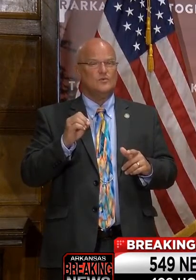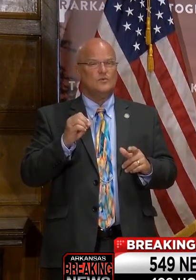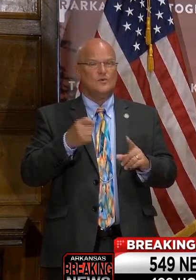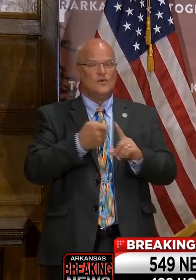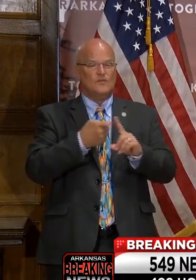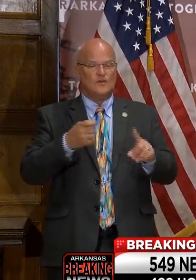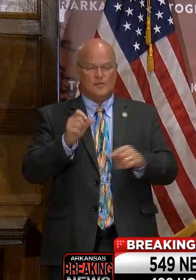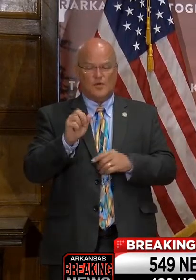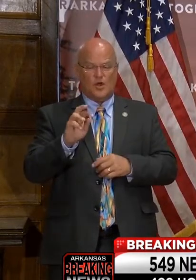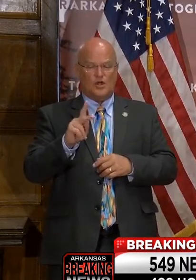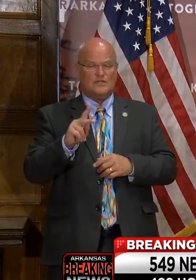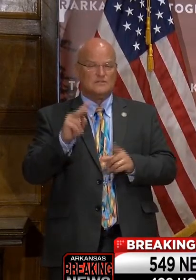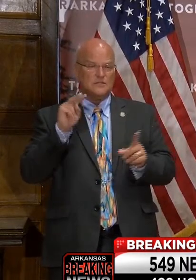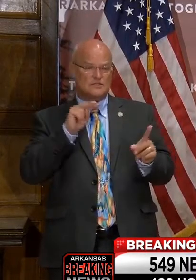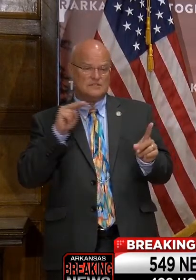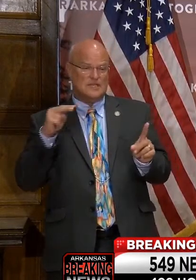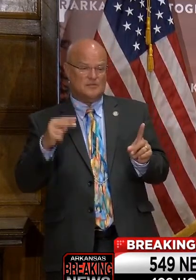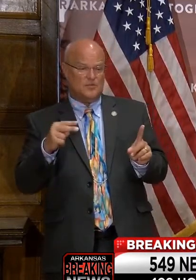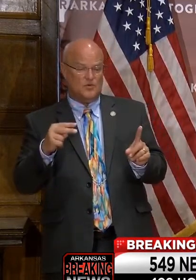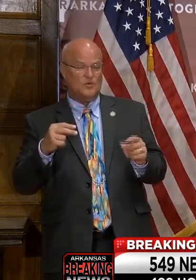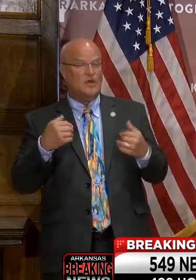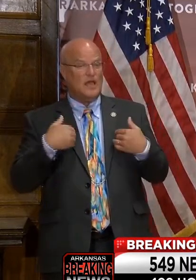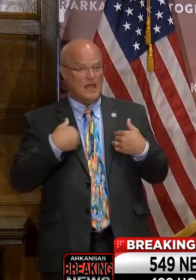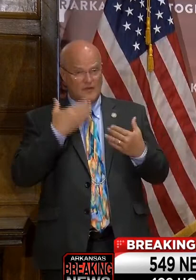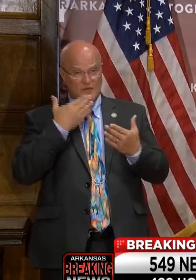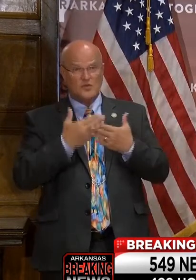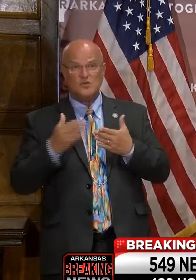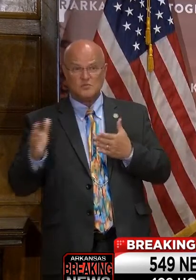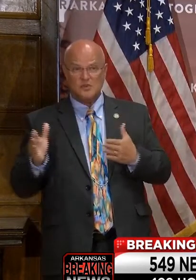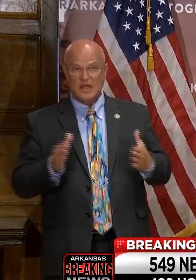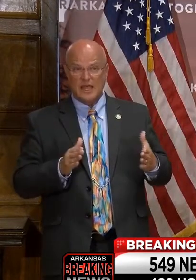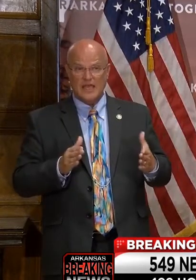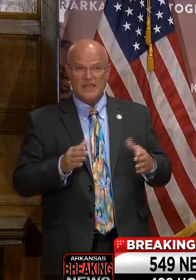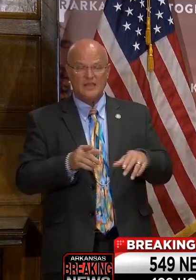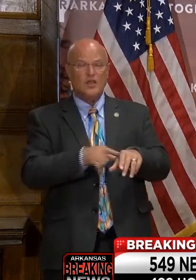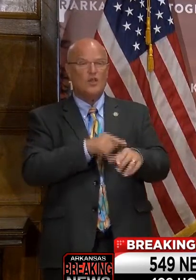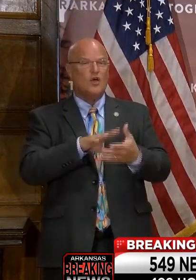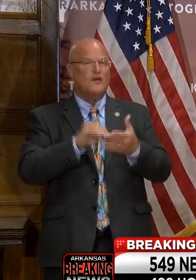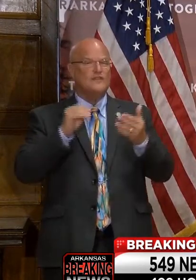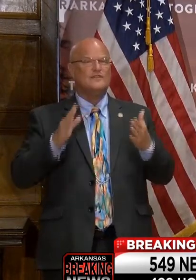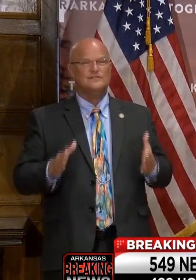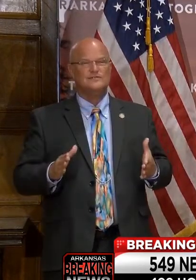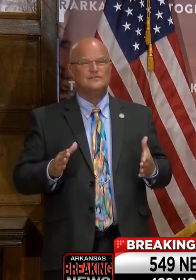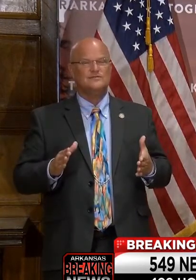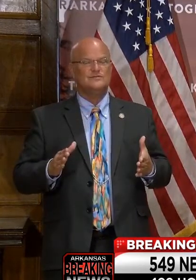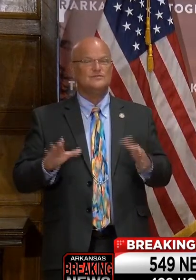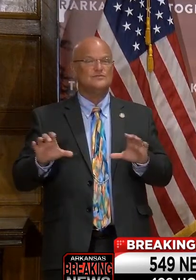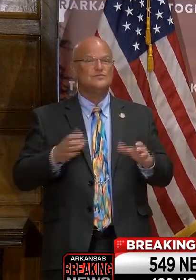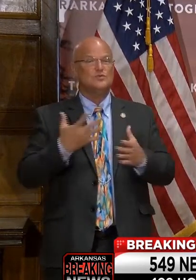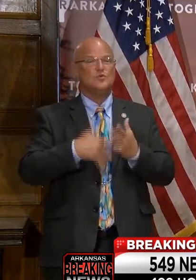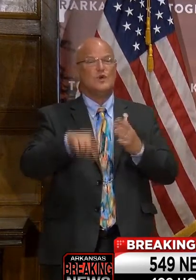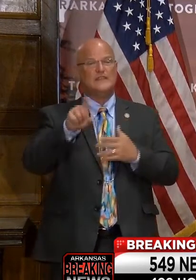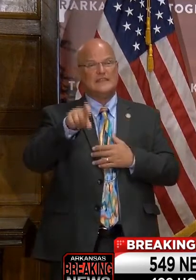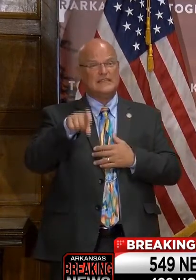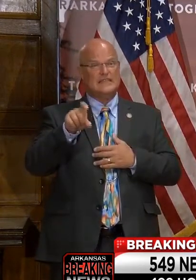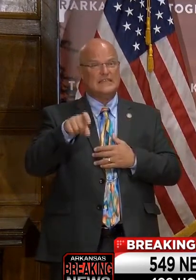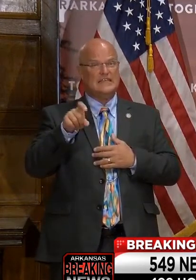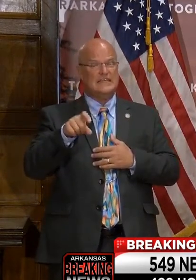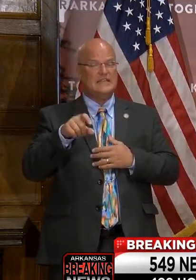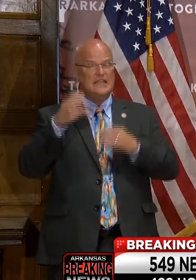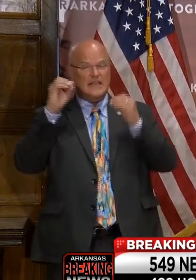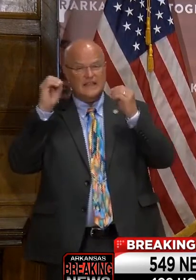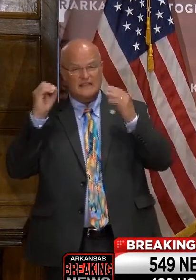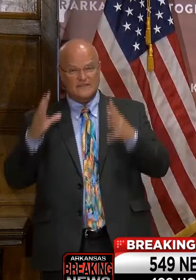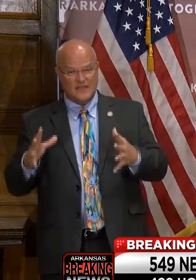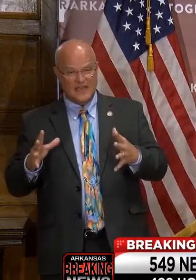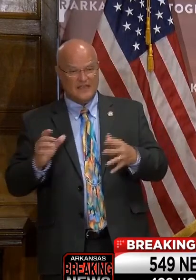from an Arkansas standpoint, we have a good plan. As long as the students do what they need to do and the faculty and